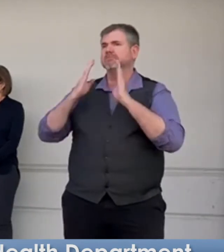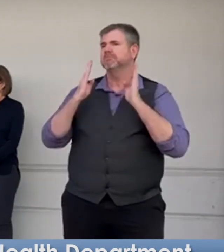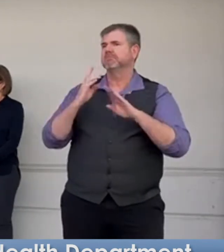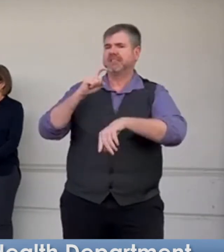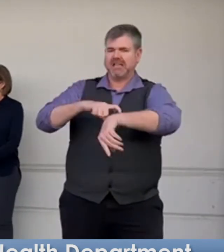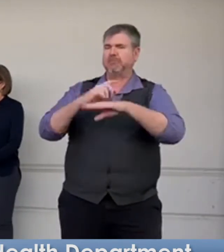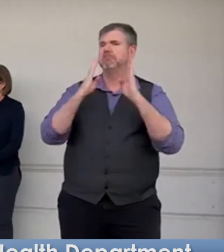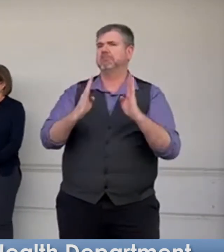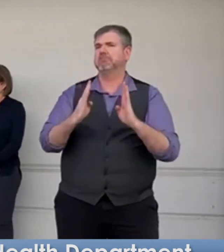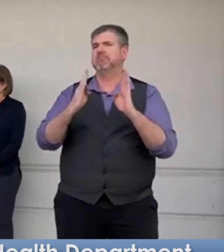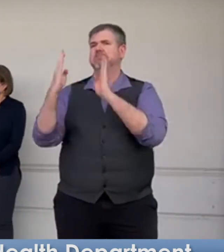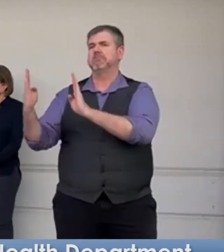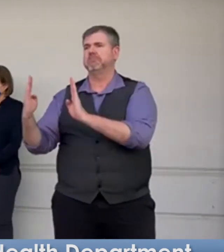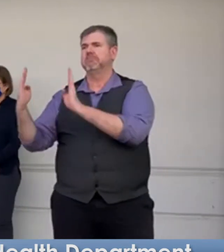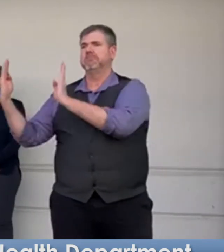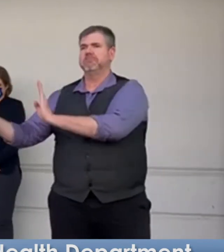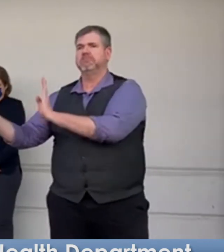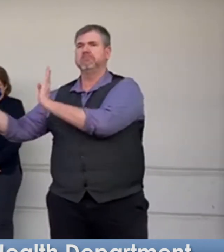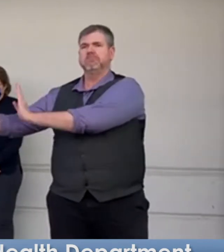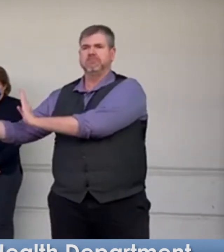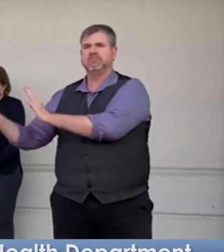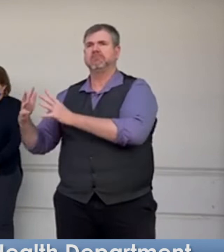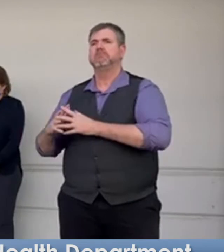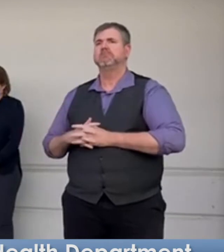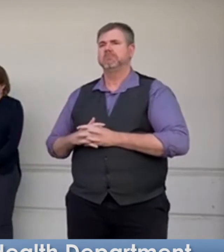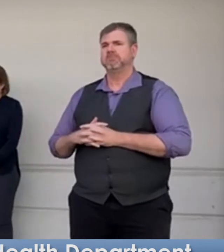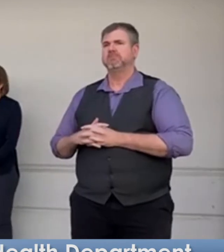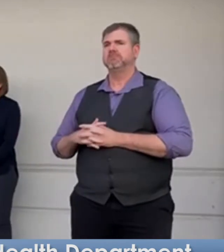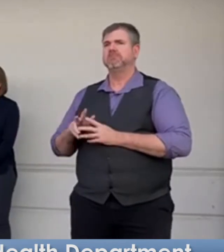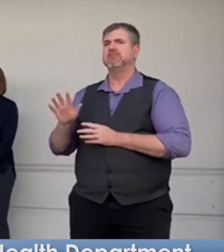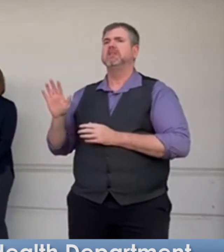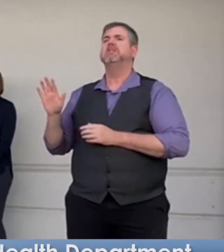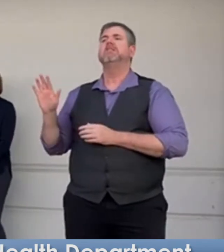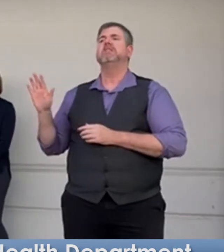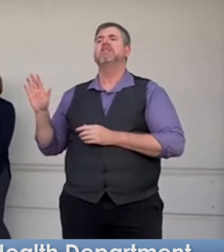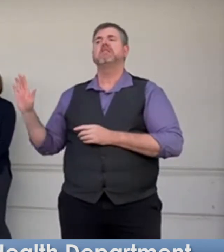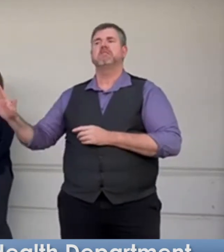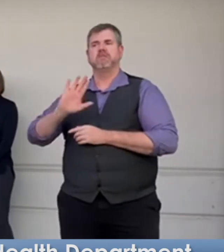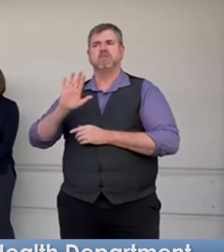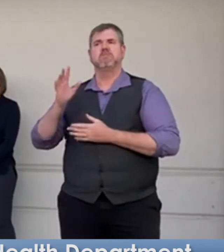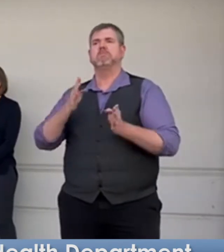This is just kind of how the situation where we were at before